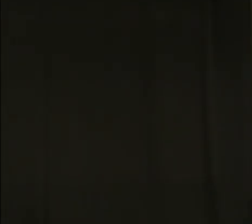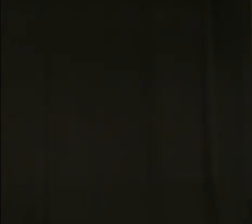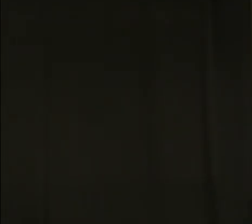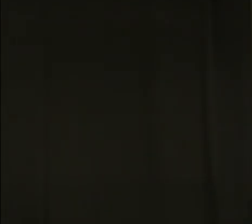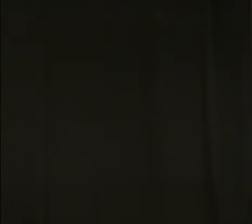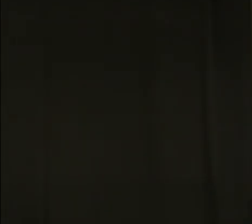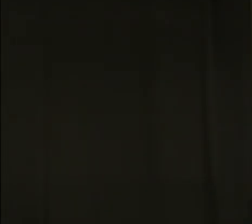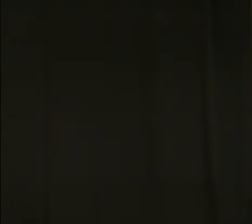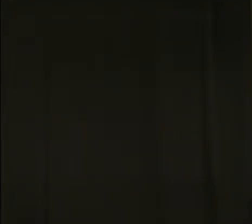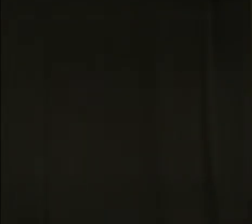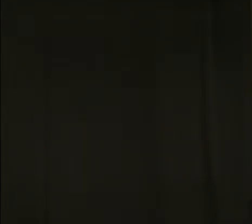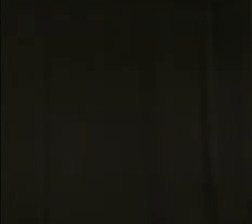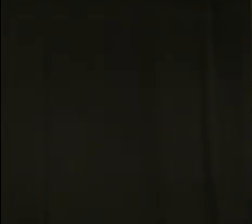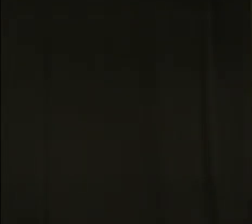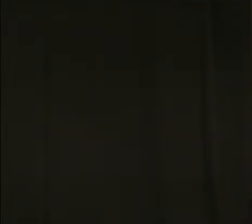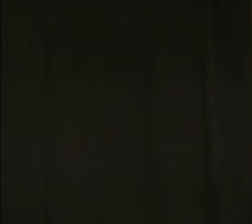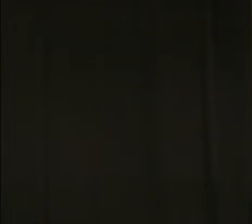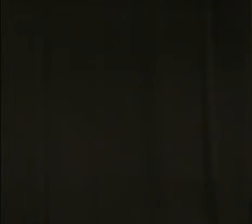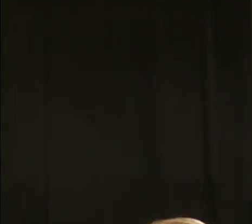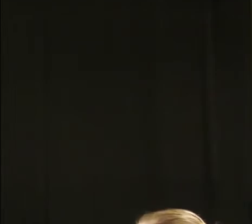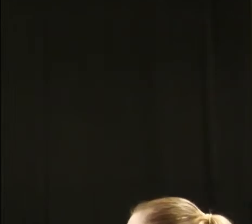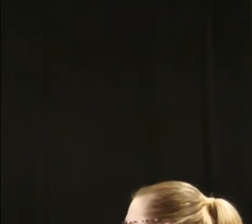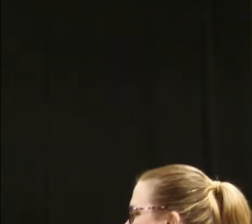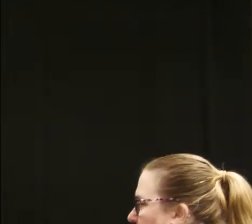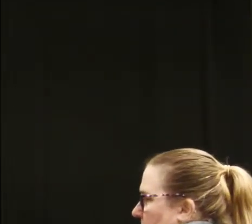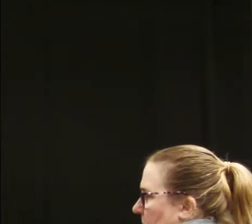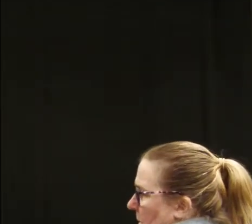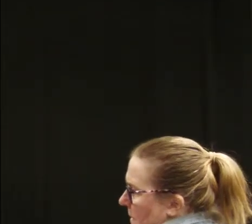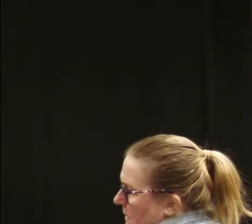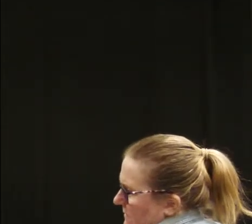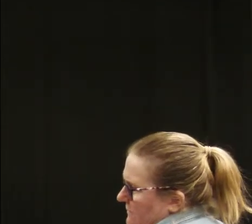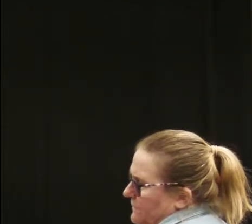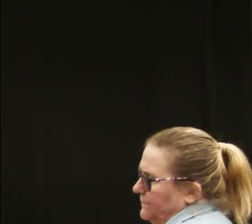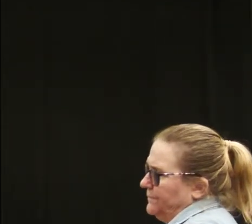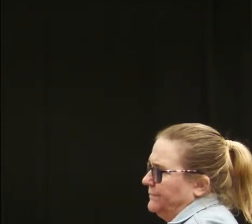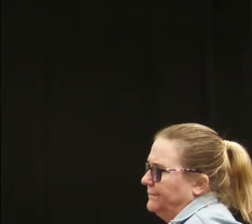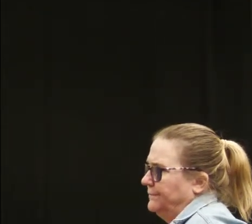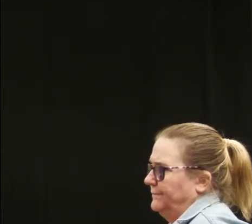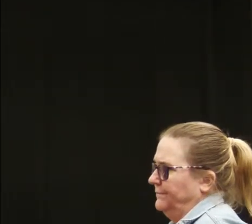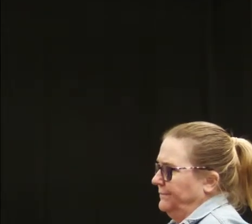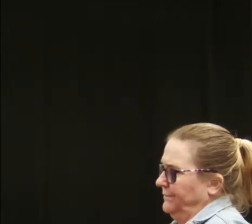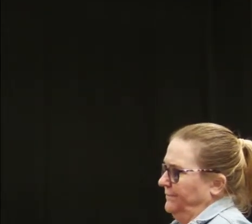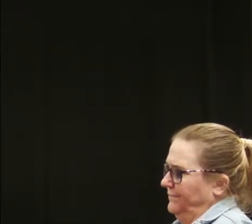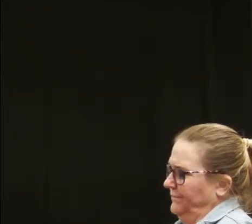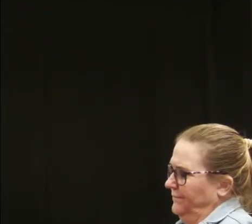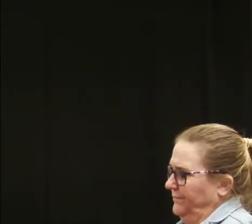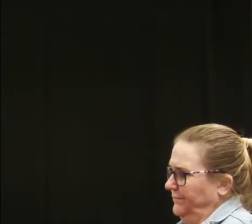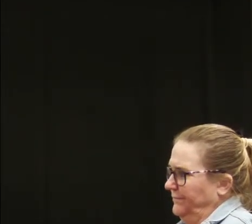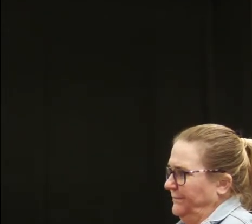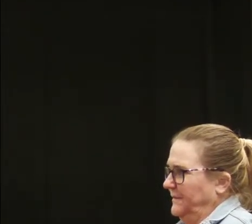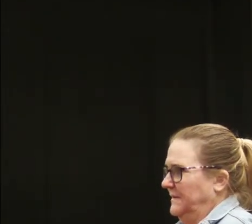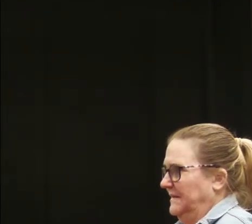communication, you can do that throughout your whole IP. That's helped me as a parent of going